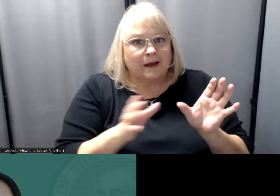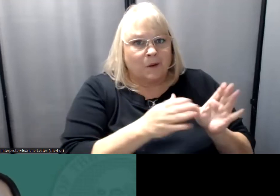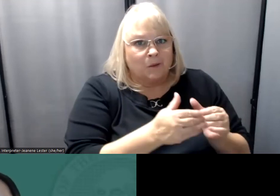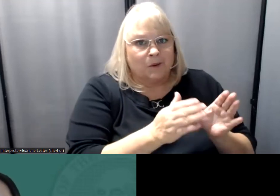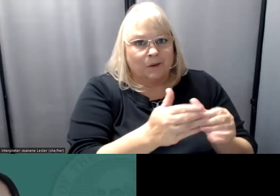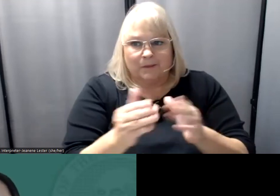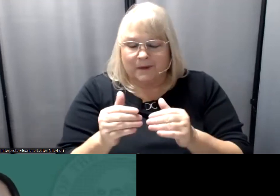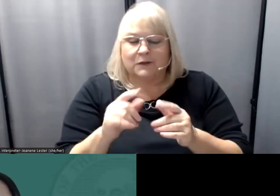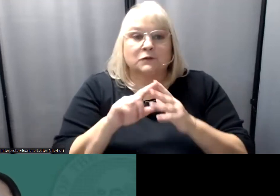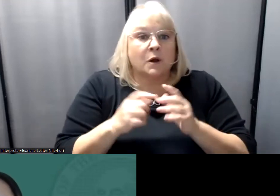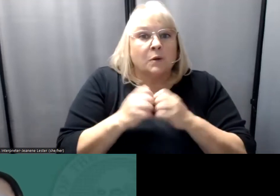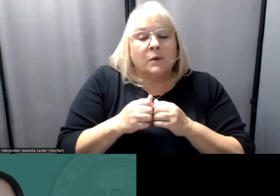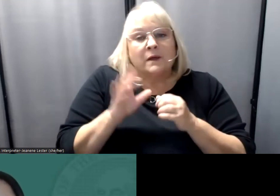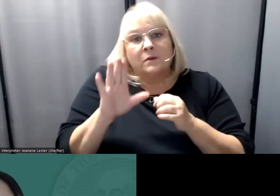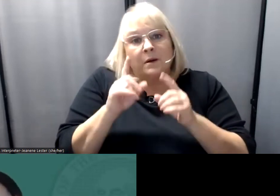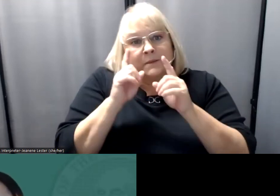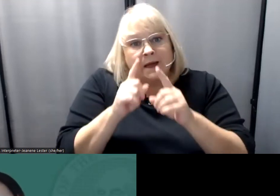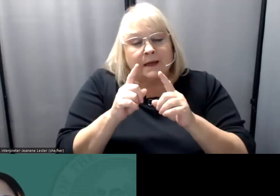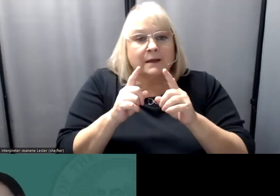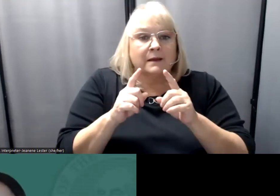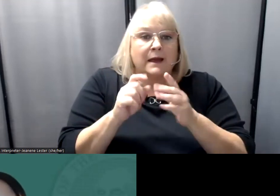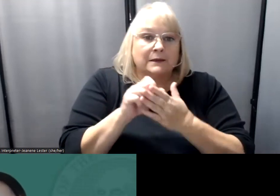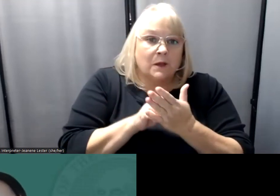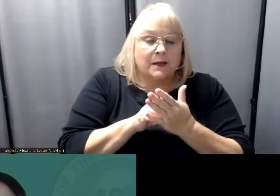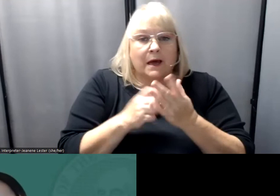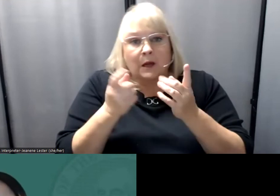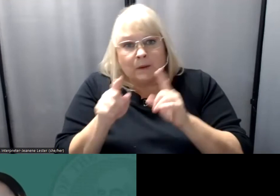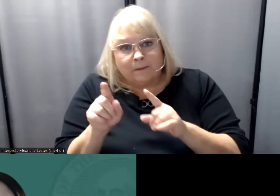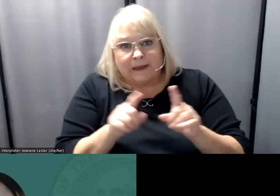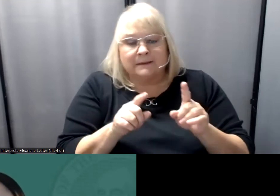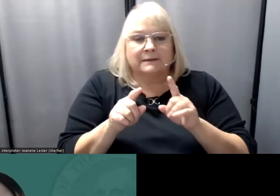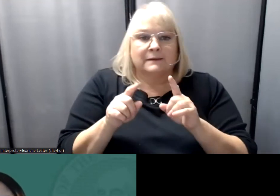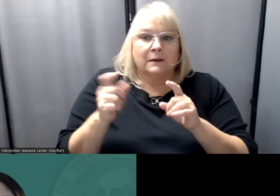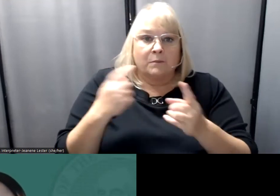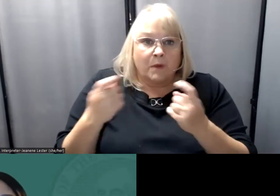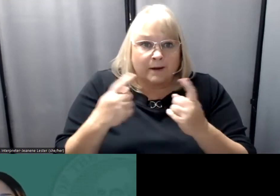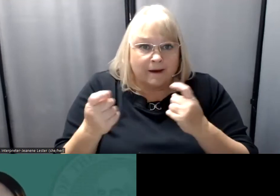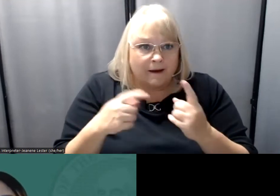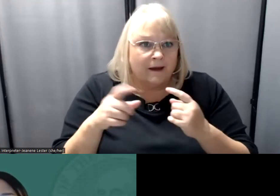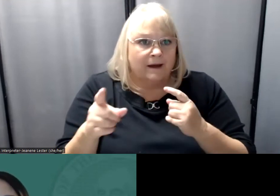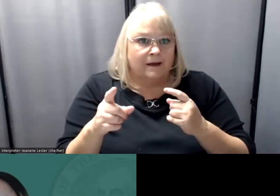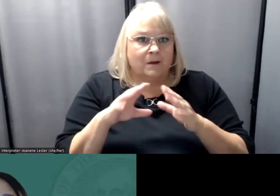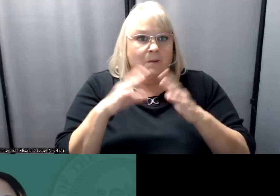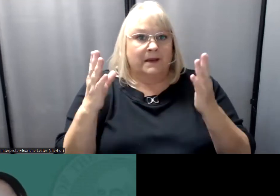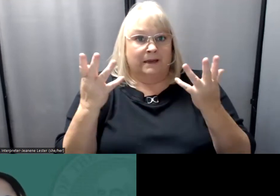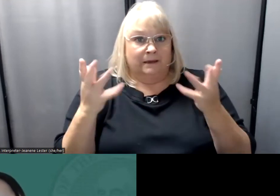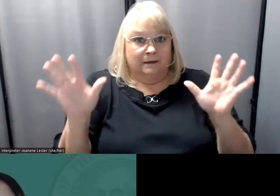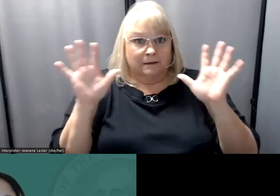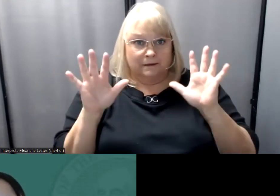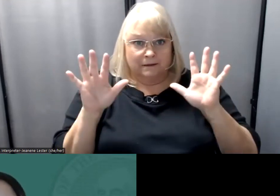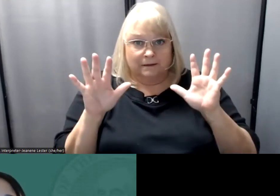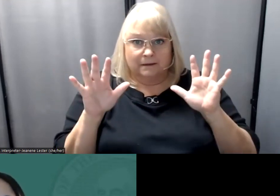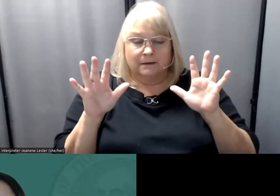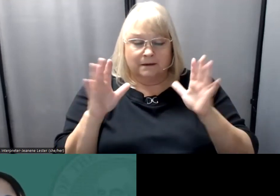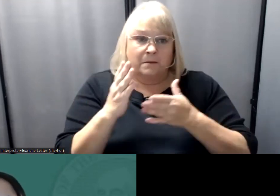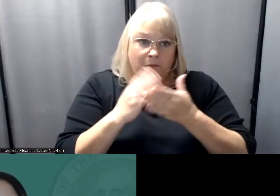your agreements posted, parking lot, get through that opening, welcome and opening. The next part, the welcome part